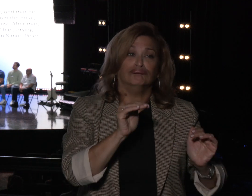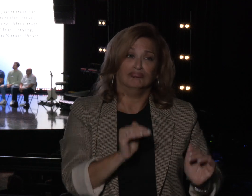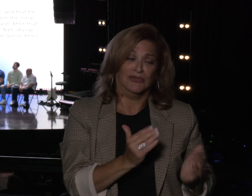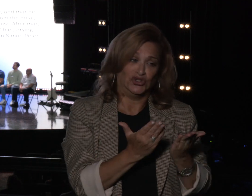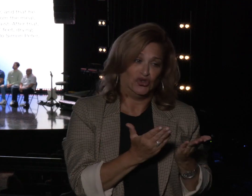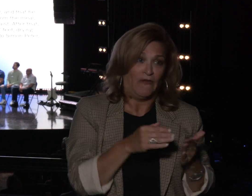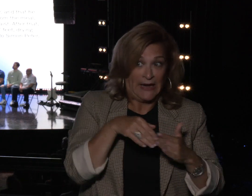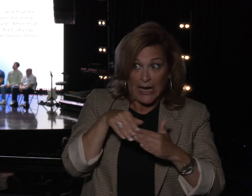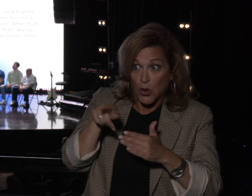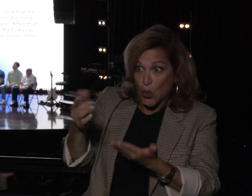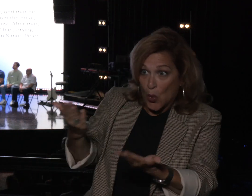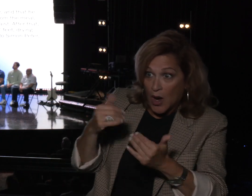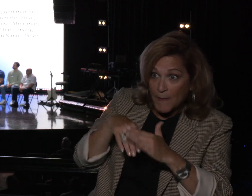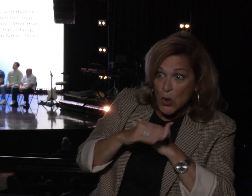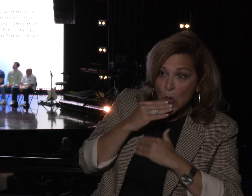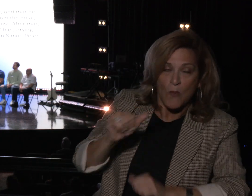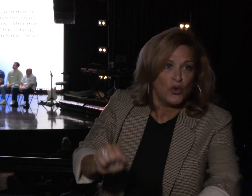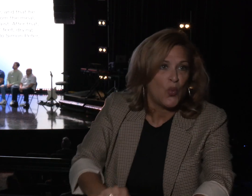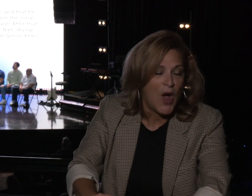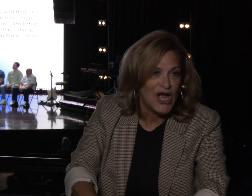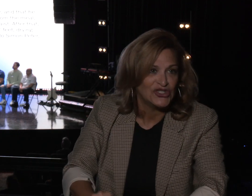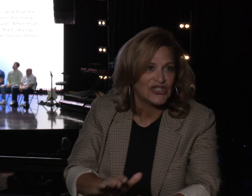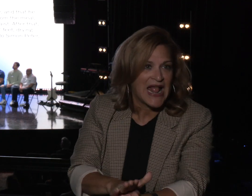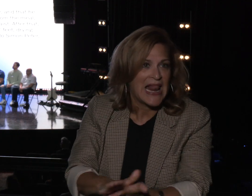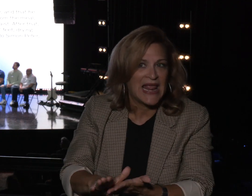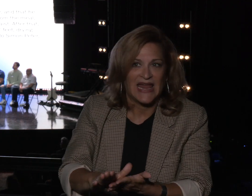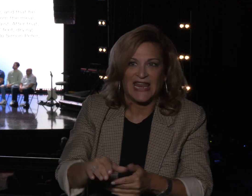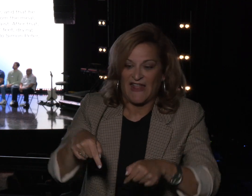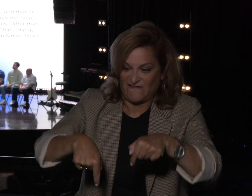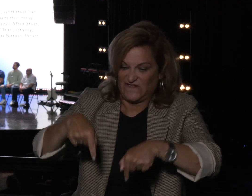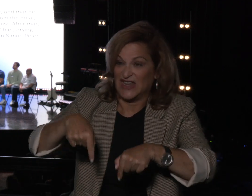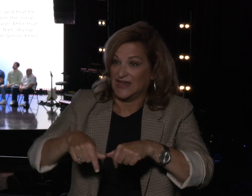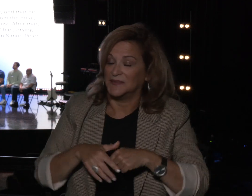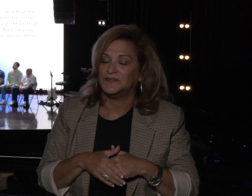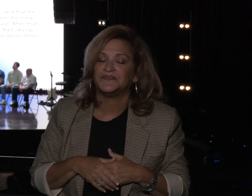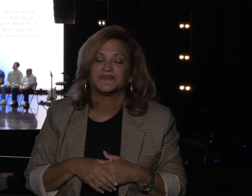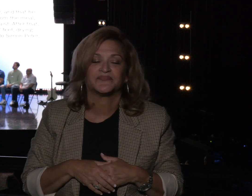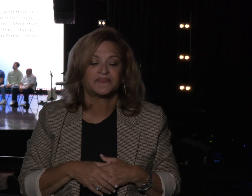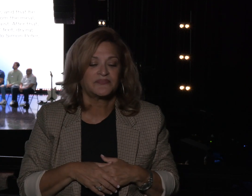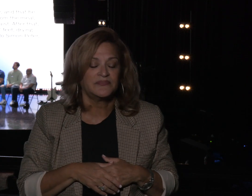in, they're walking in clean. It says he came to